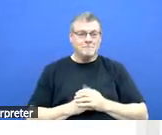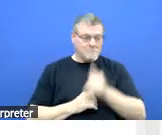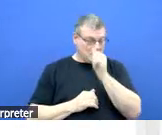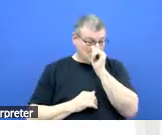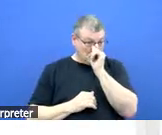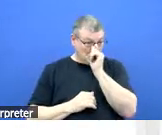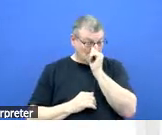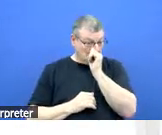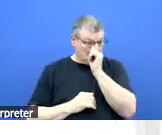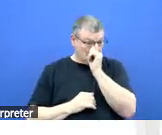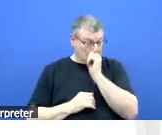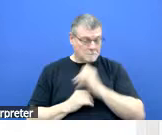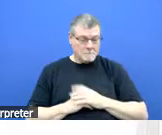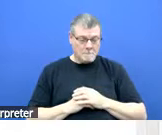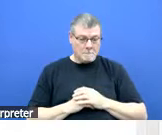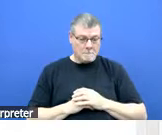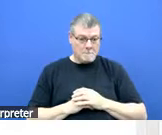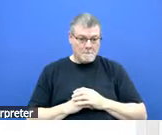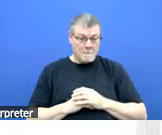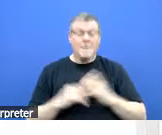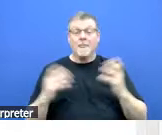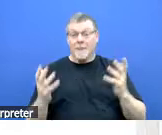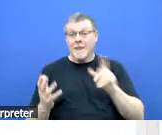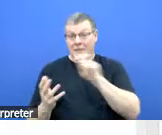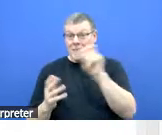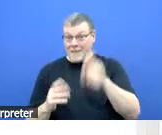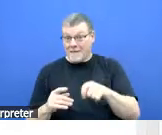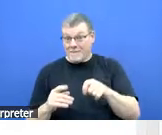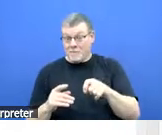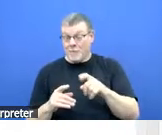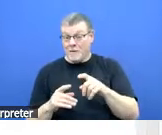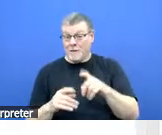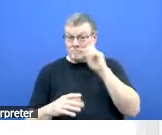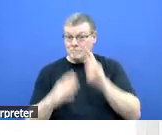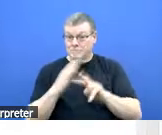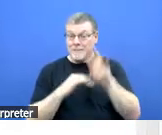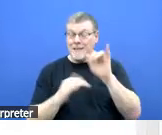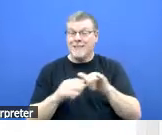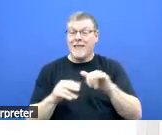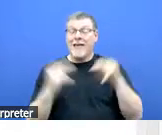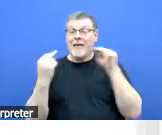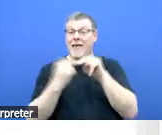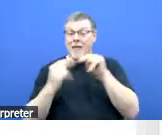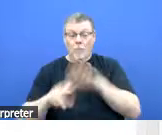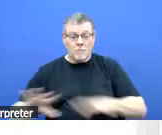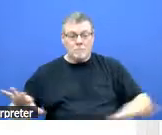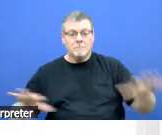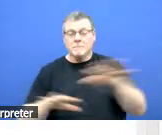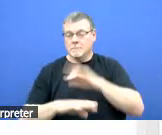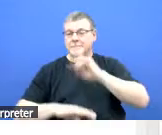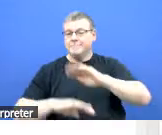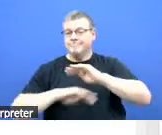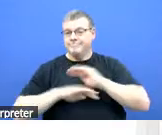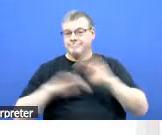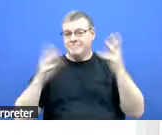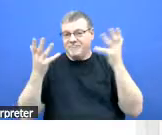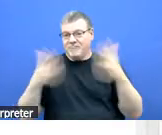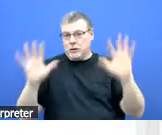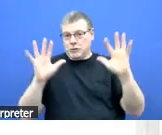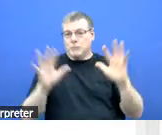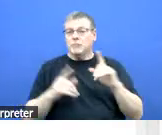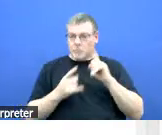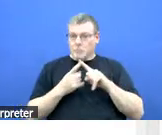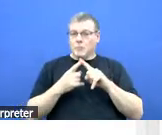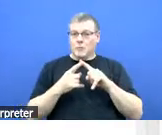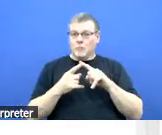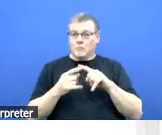operational retail. And thus, it can be concluded that the surrounding highway network is thus satisfactory to serve